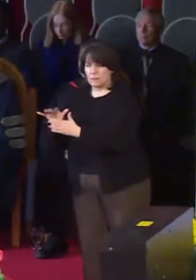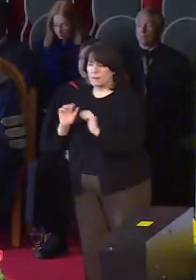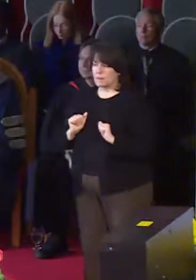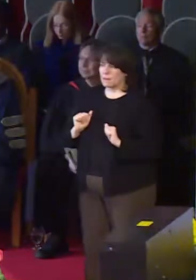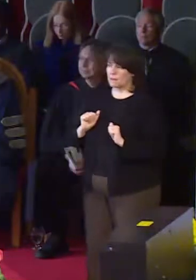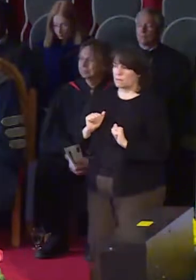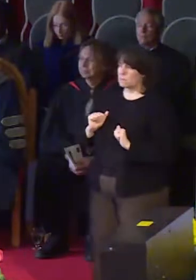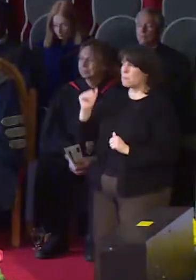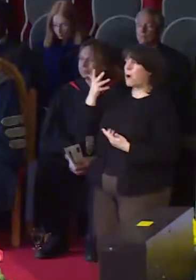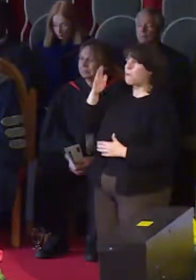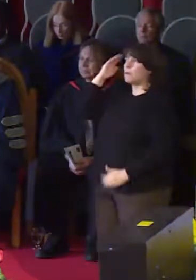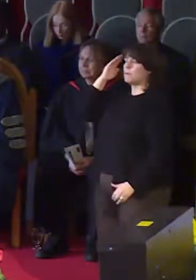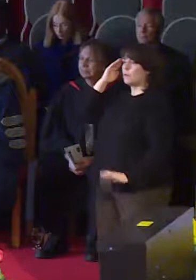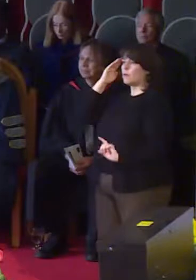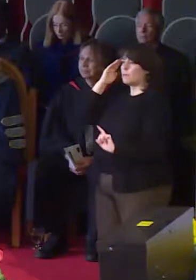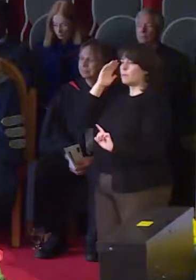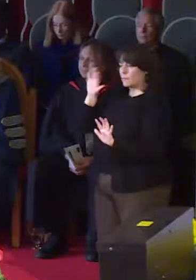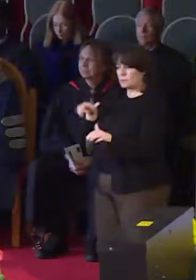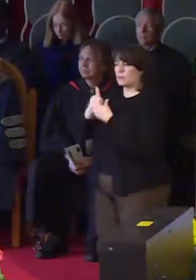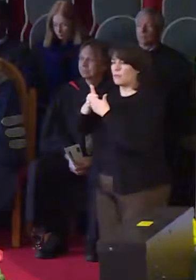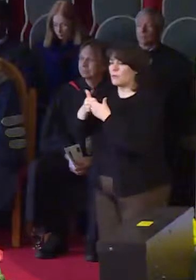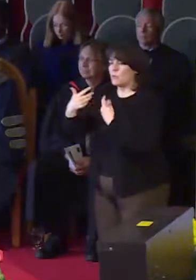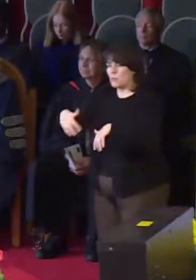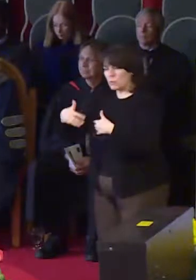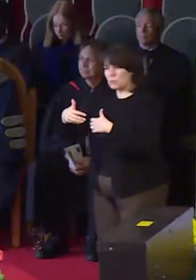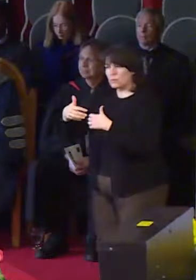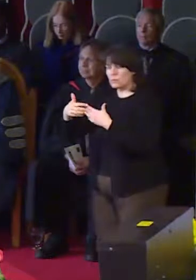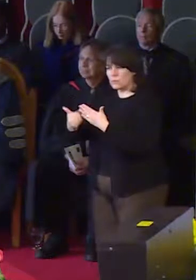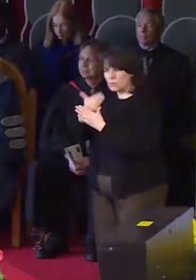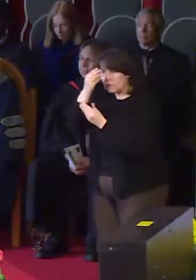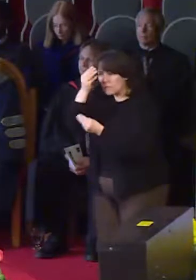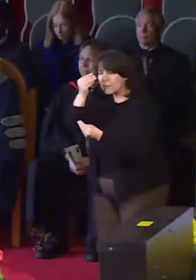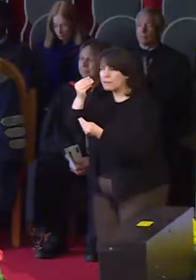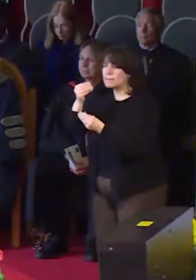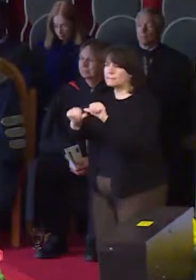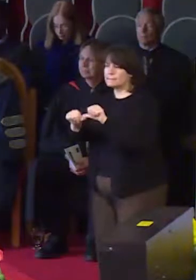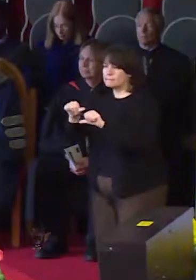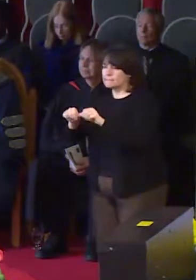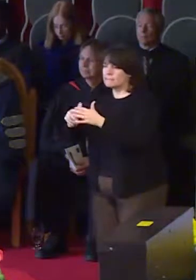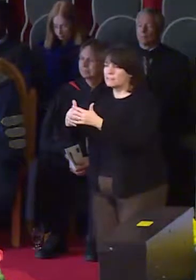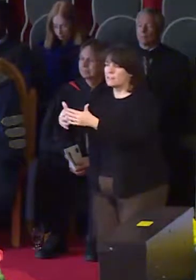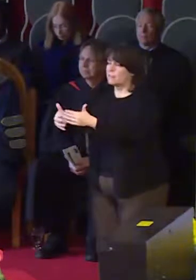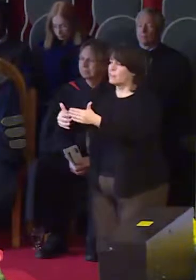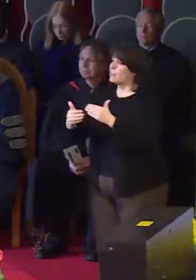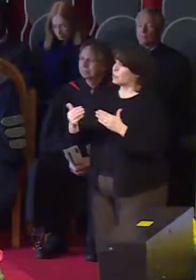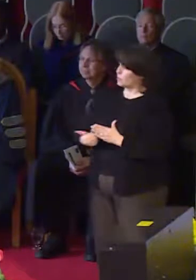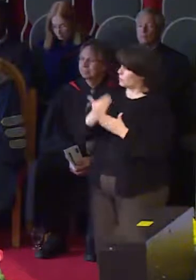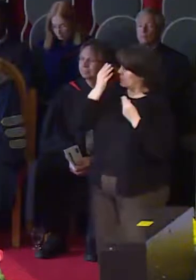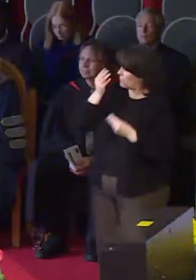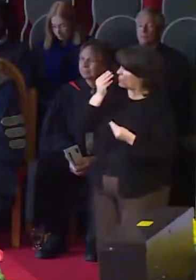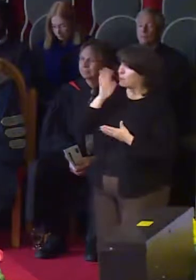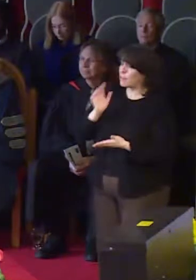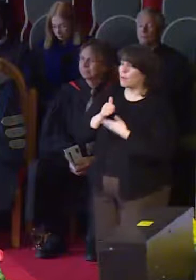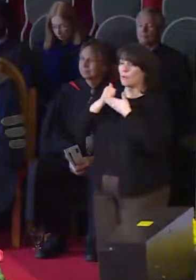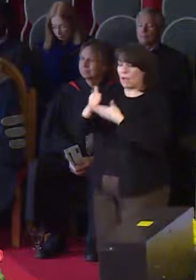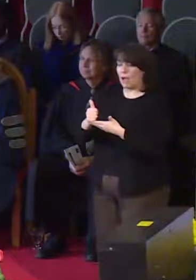our constructs against new and evolving societal contexts. And by doing so, they offer new information that